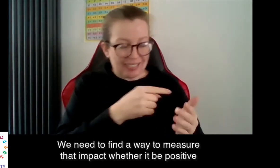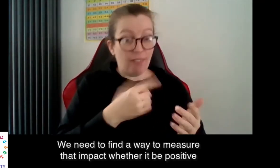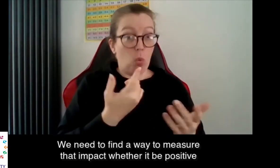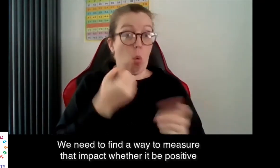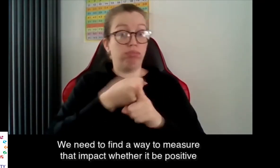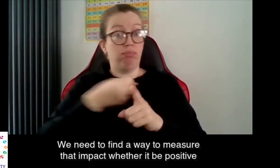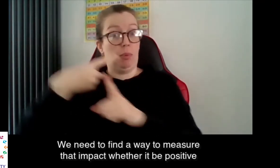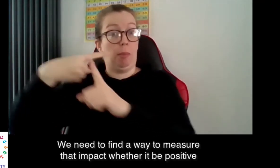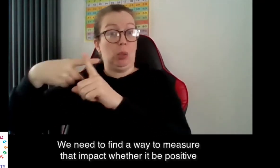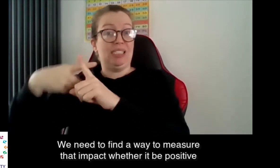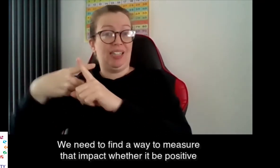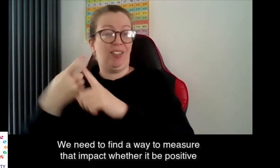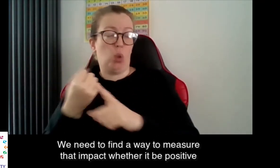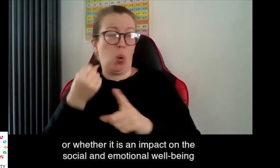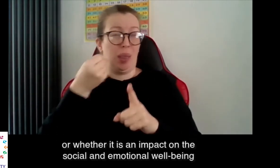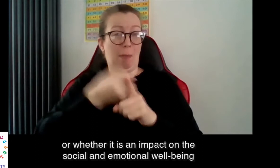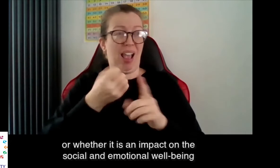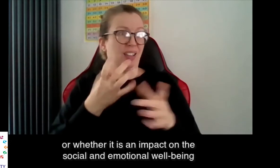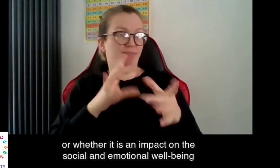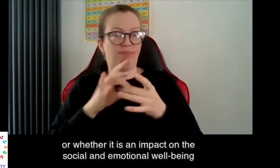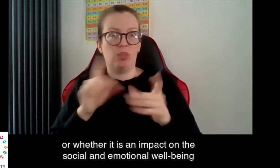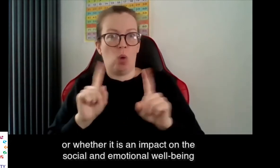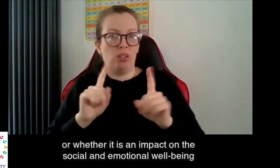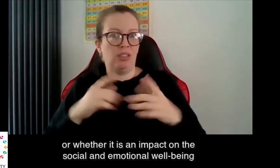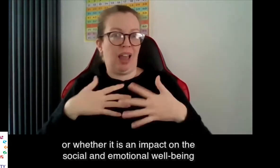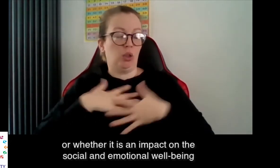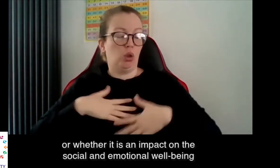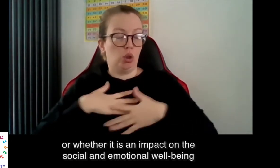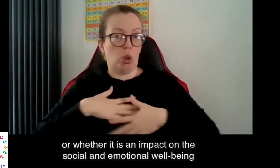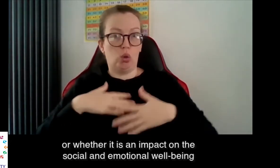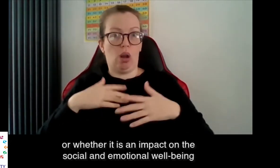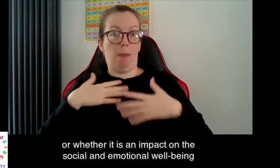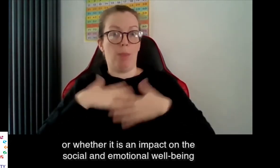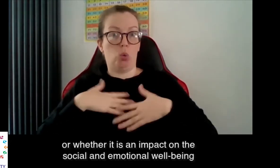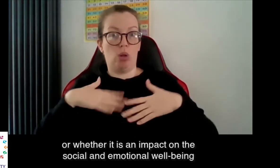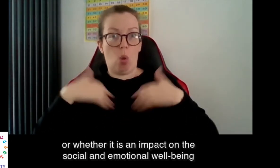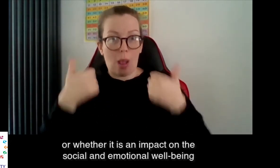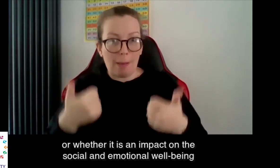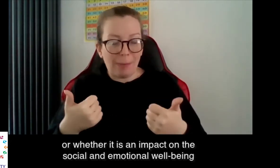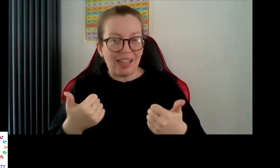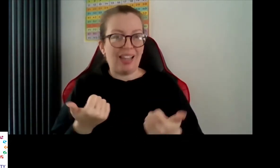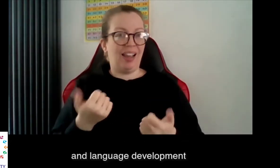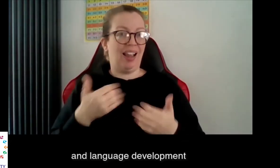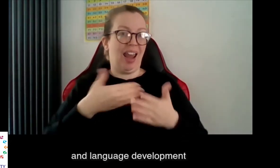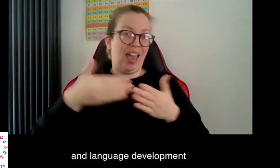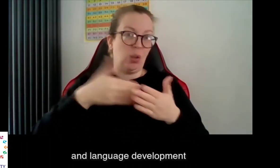impact, whether it be positive or whether it is an impact on the social and emotional well-being and language